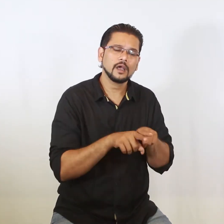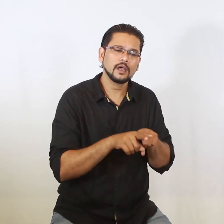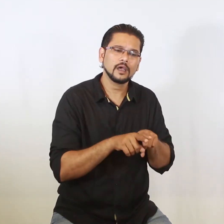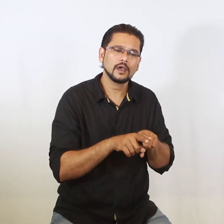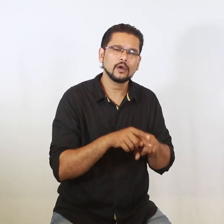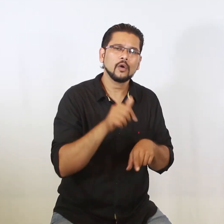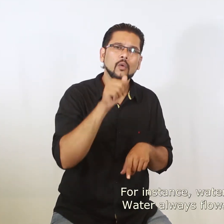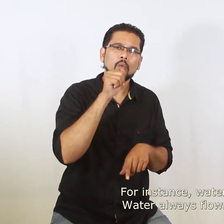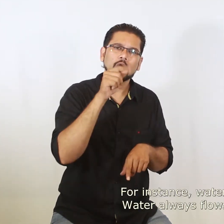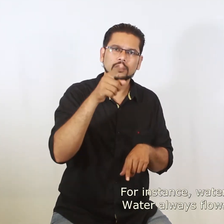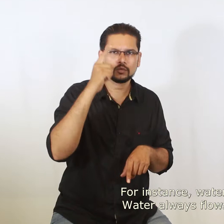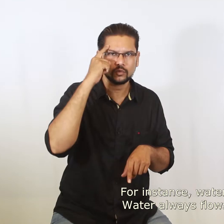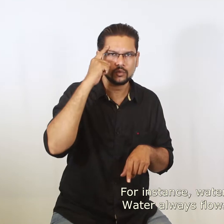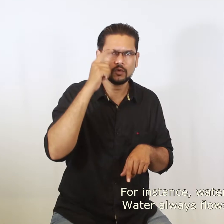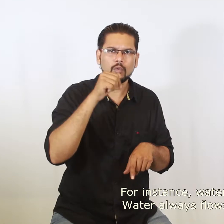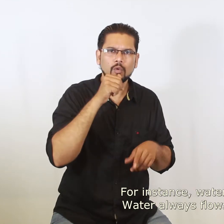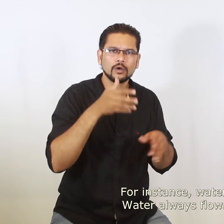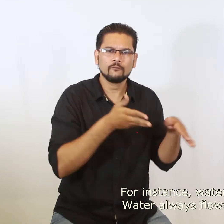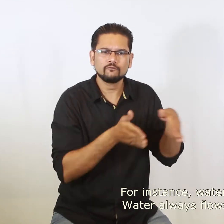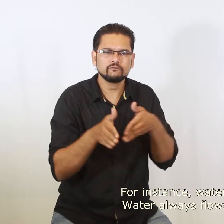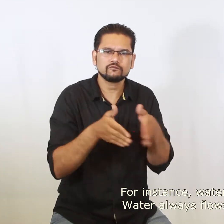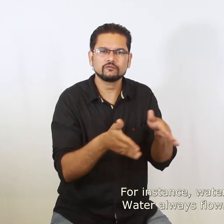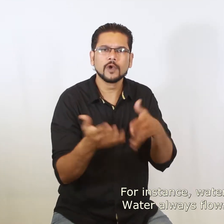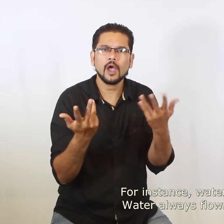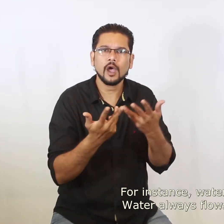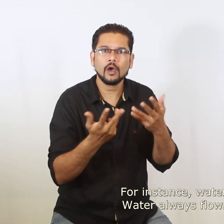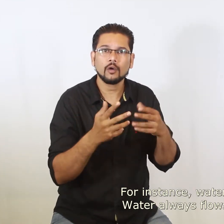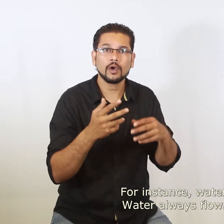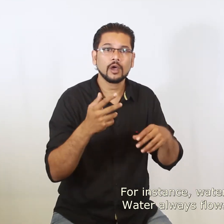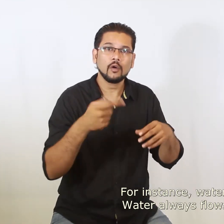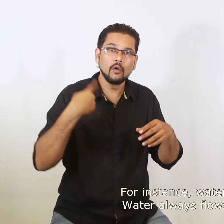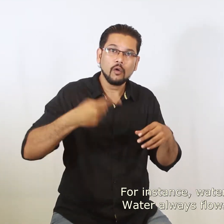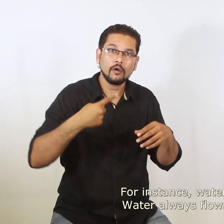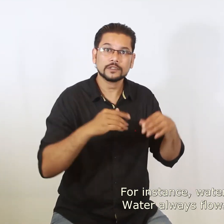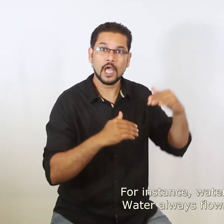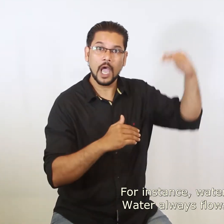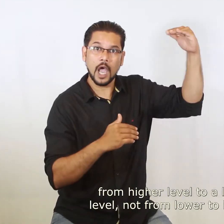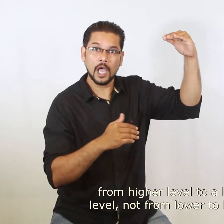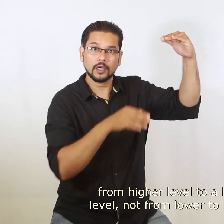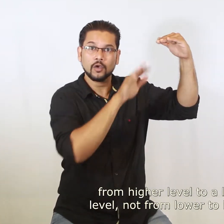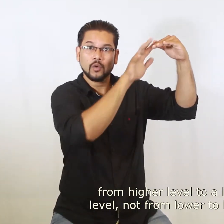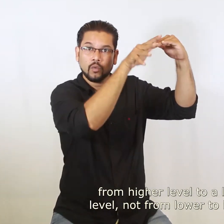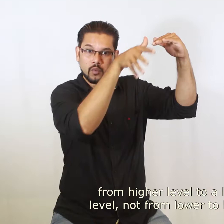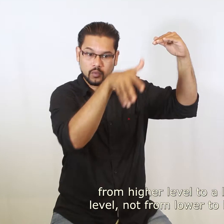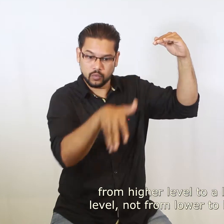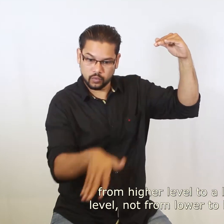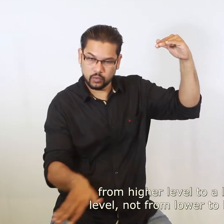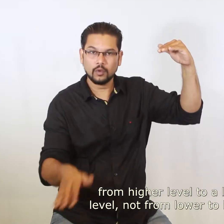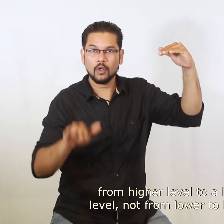For instance, water. Water always flows from higher level to a lower level,